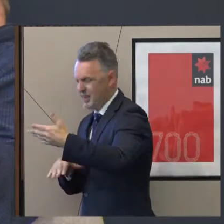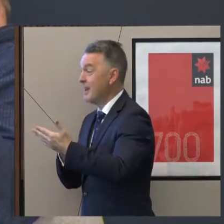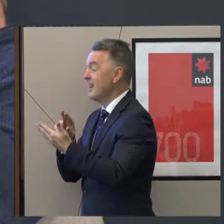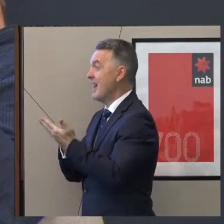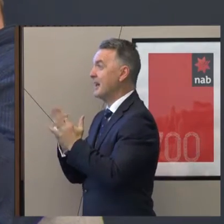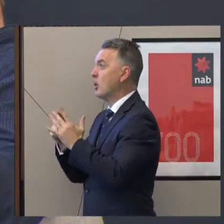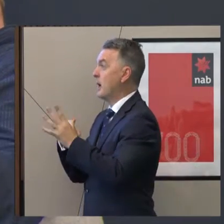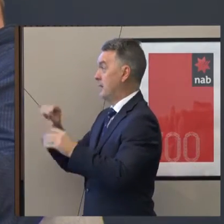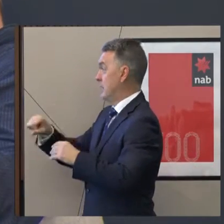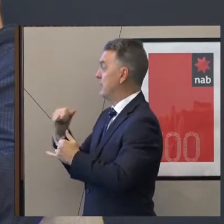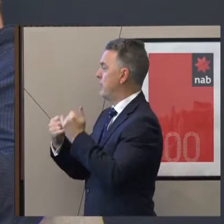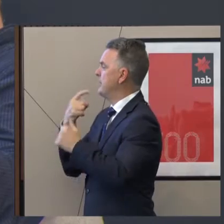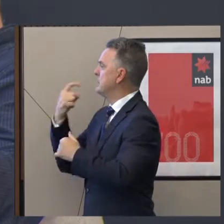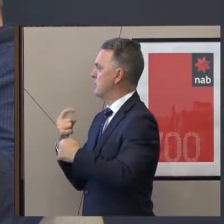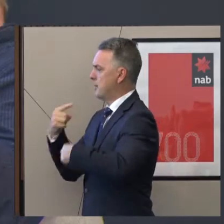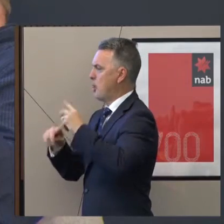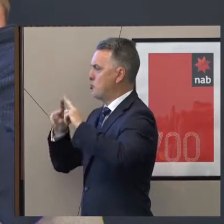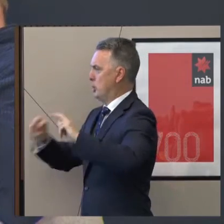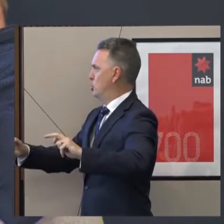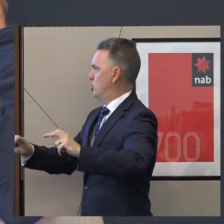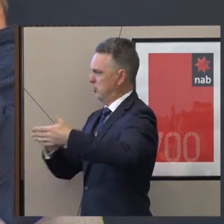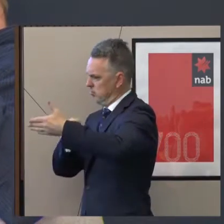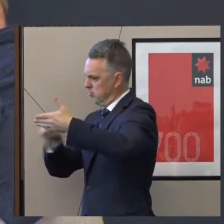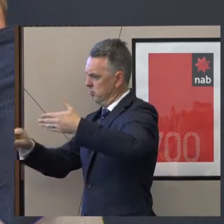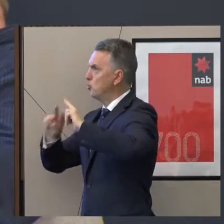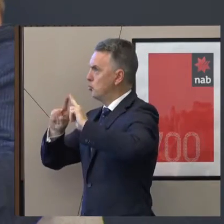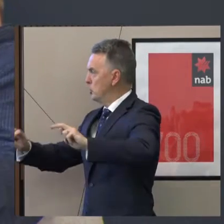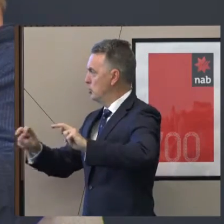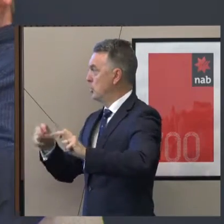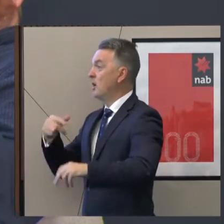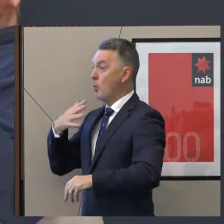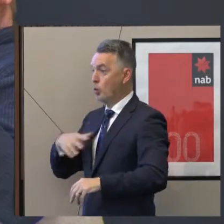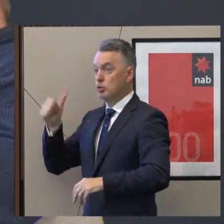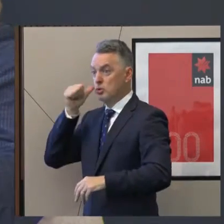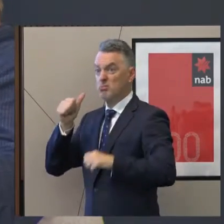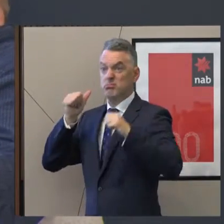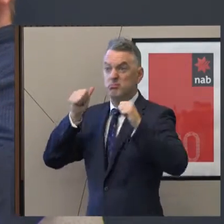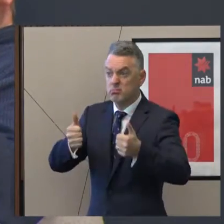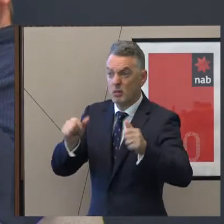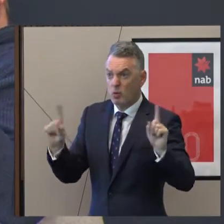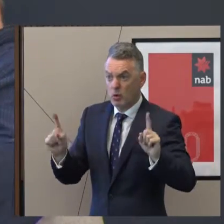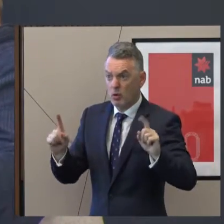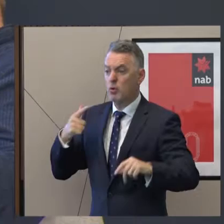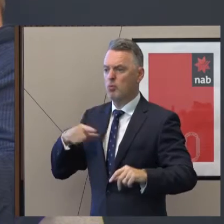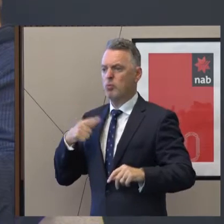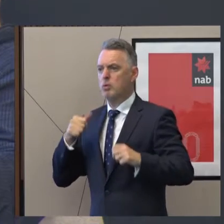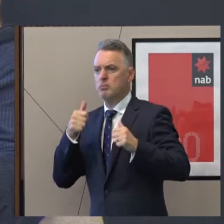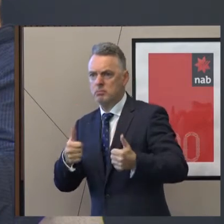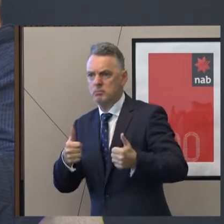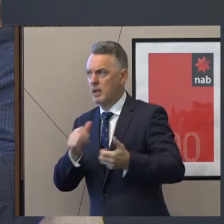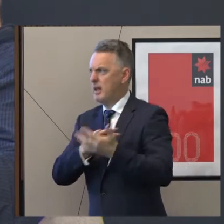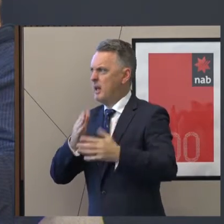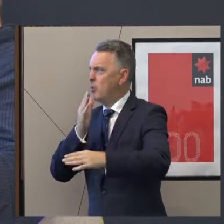serious about a research agenda. It wants to know what works, why it works, how it